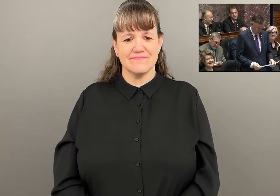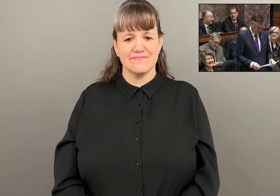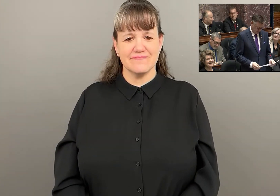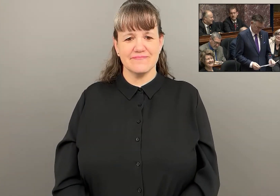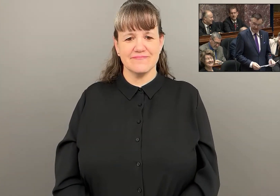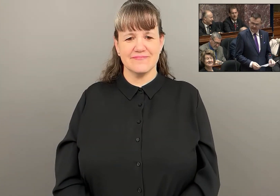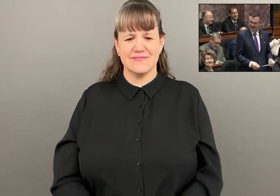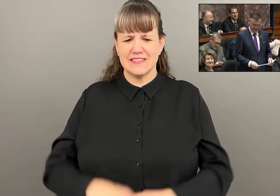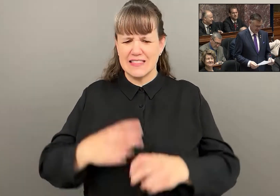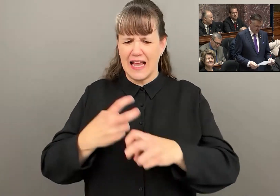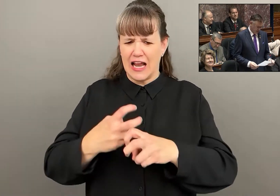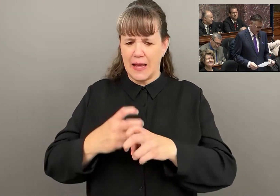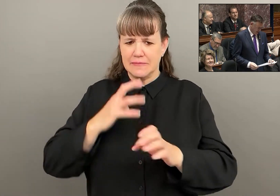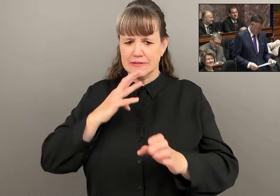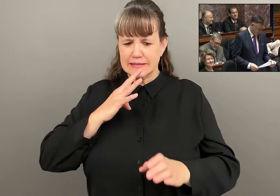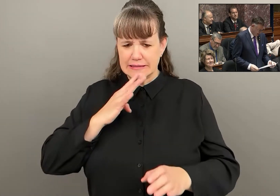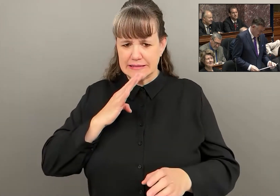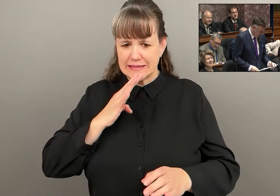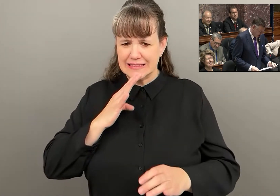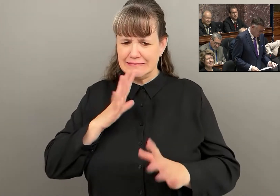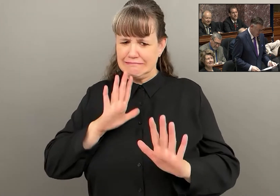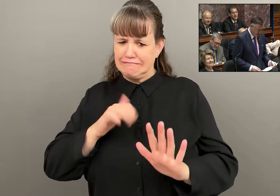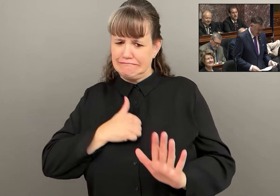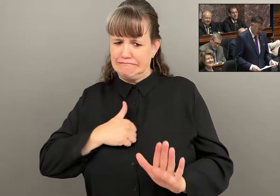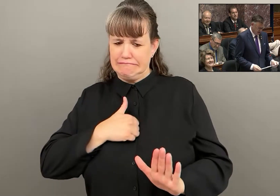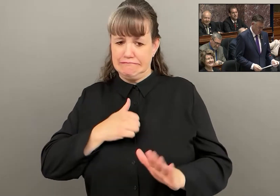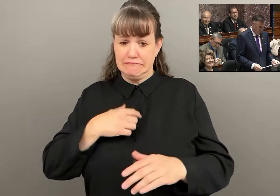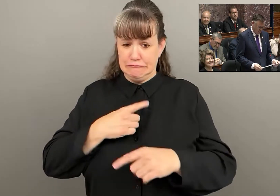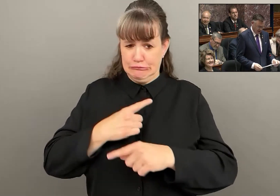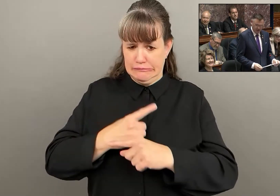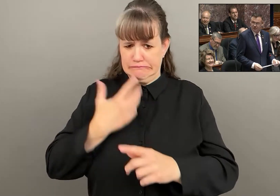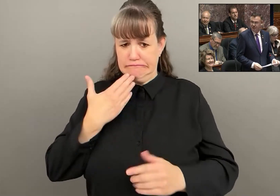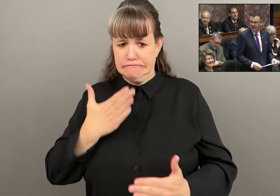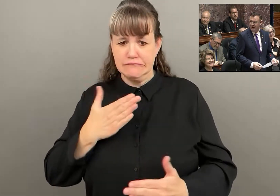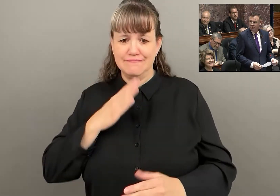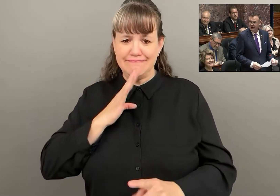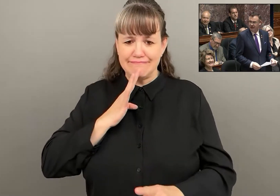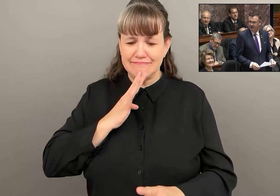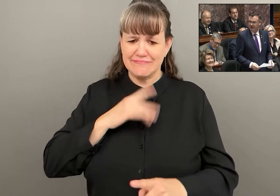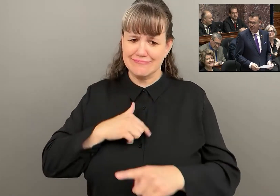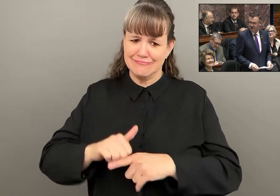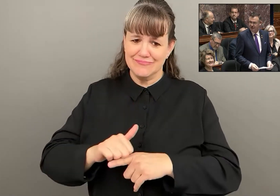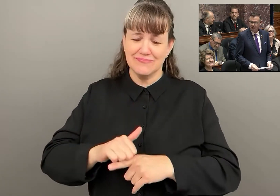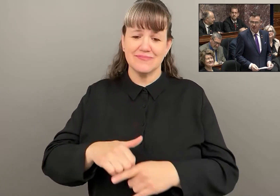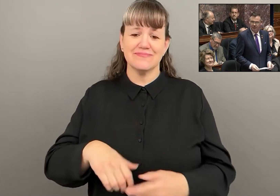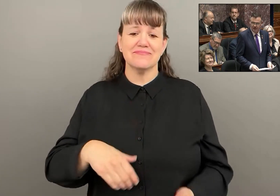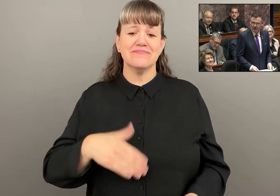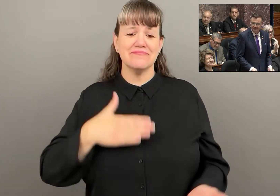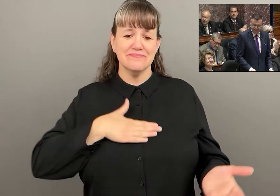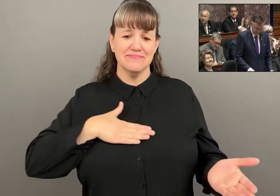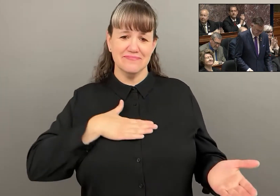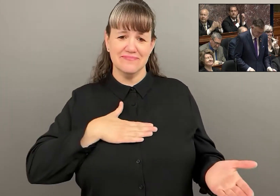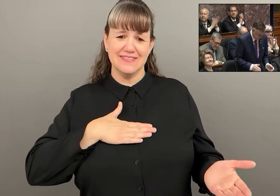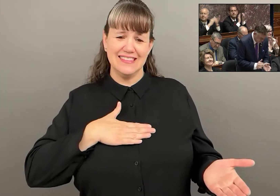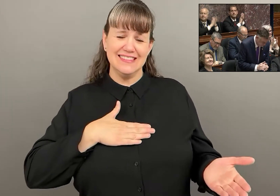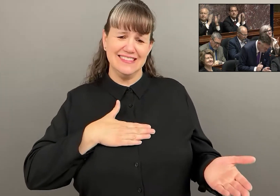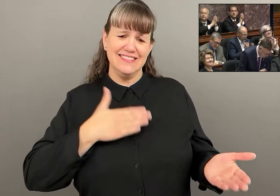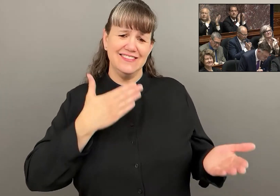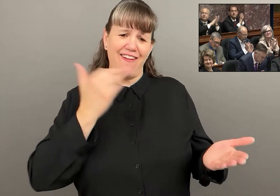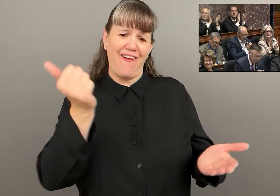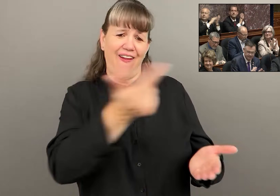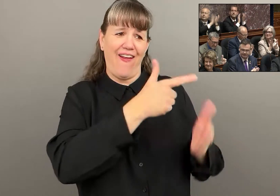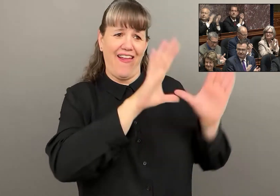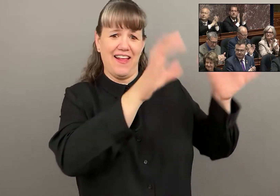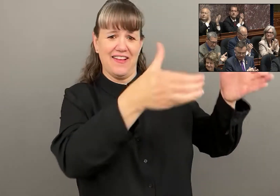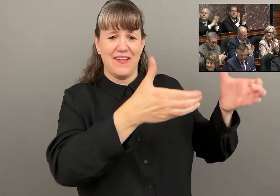Chundrasekar. Sorry again. Please join me in extending a warm welcome to an outstanding delegation that we met with today.